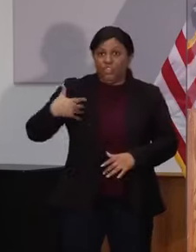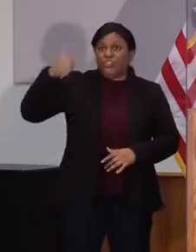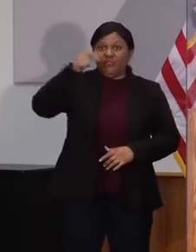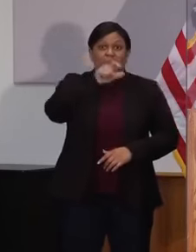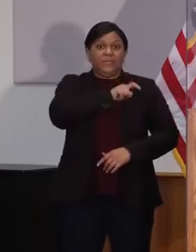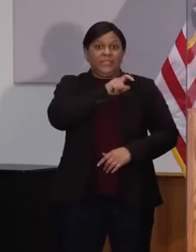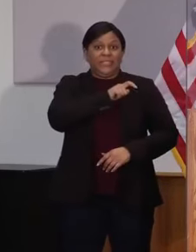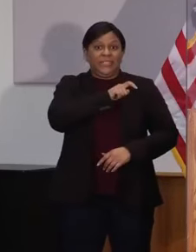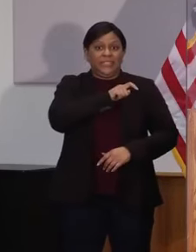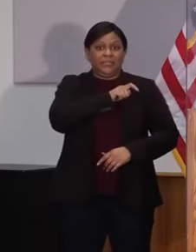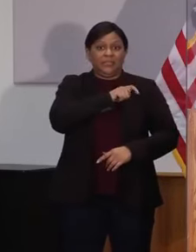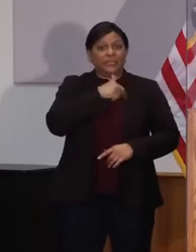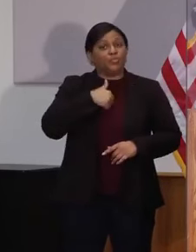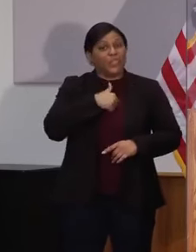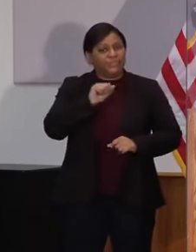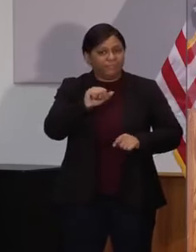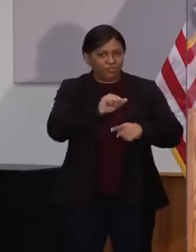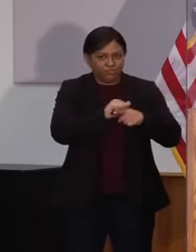unrest.